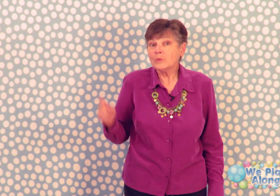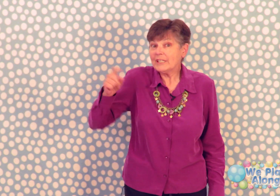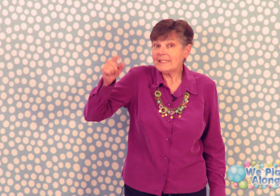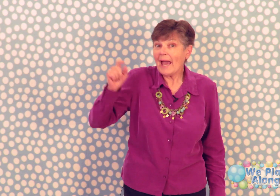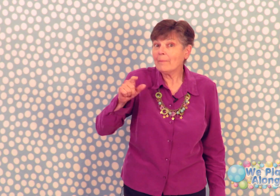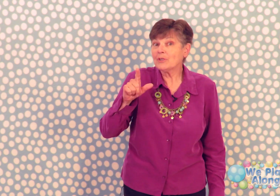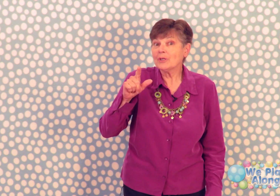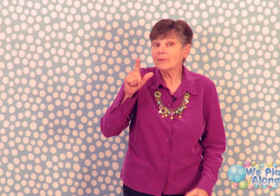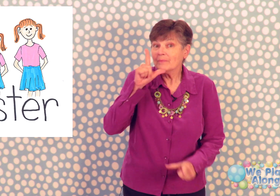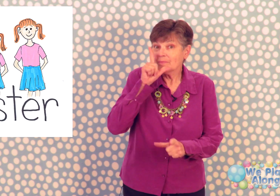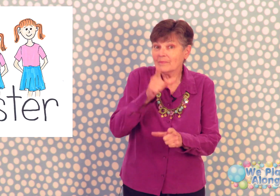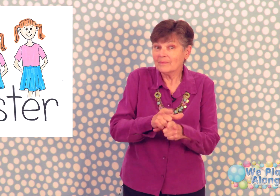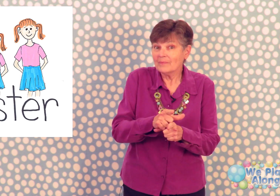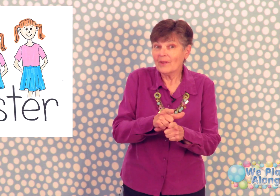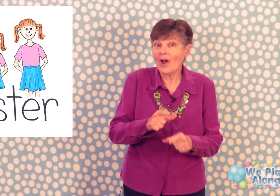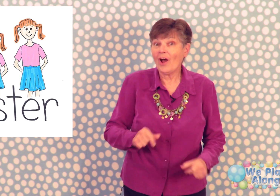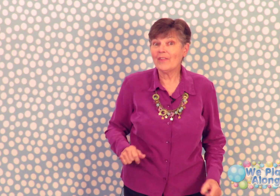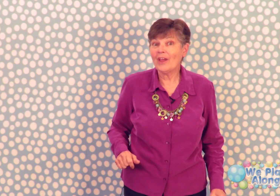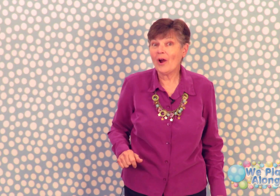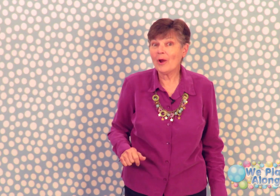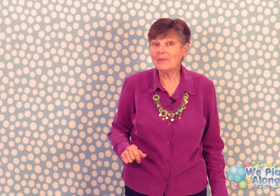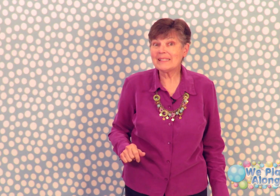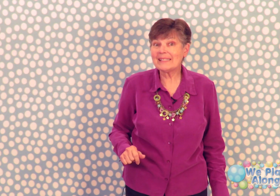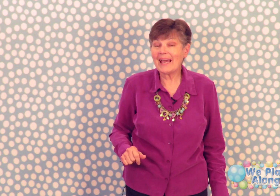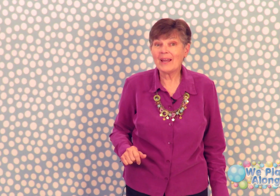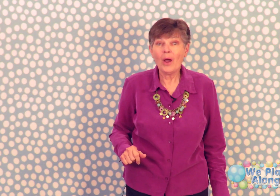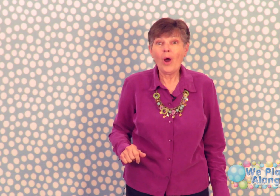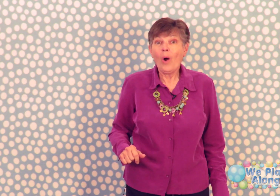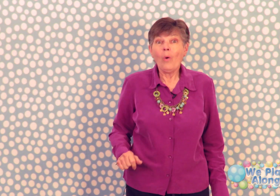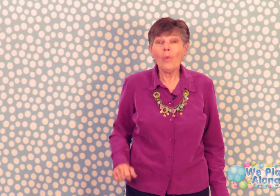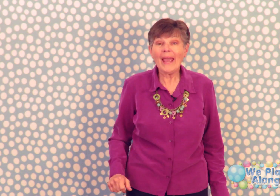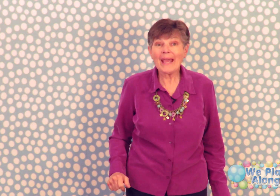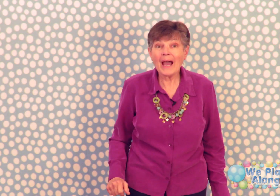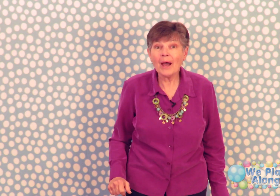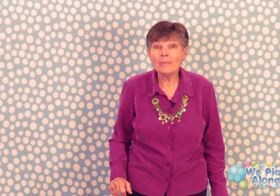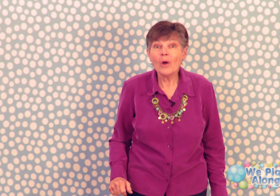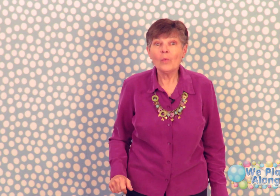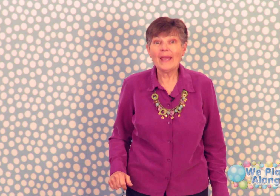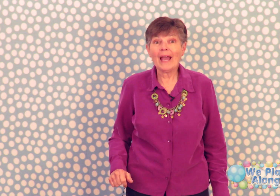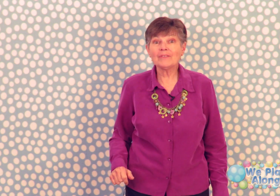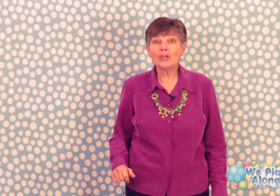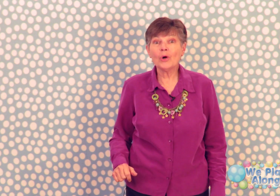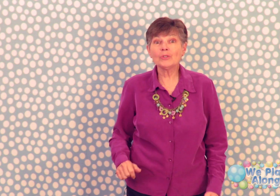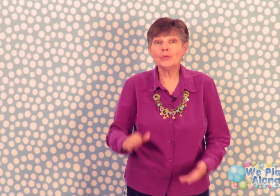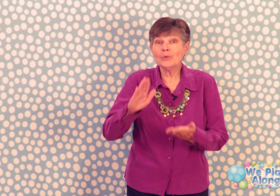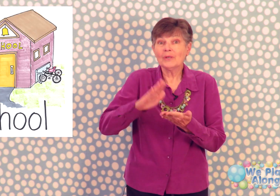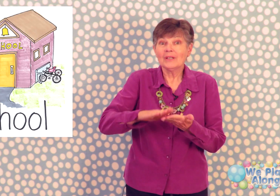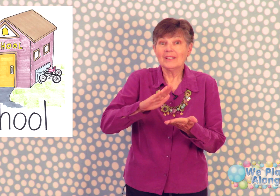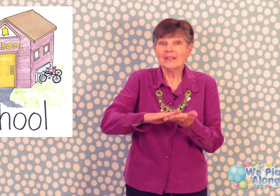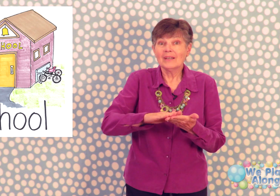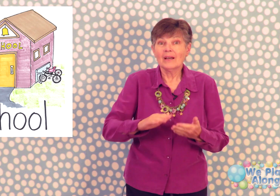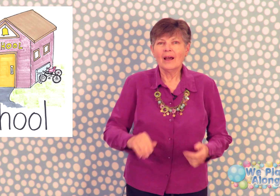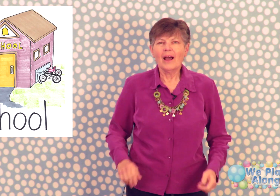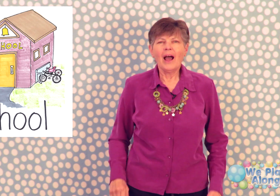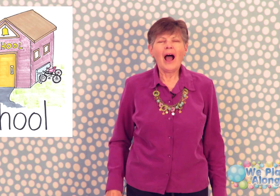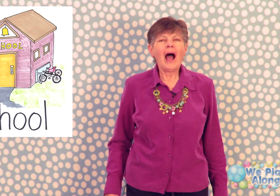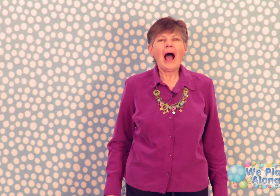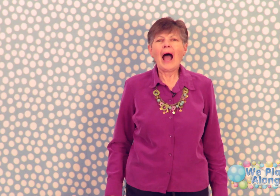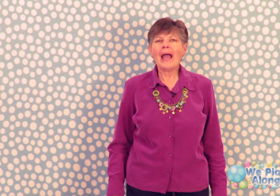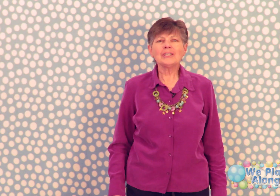She tapped her on the arm and said, "Wake up, we have to go to, I